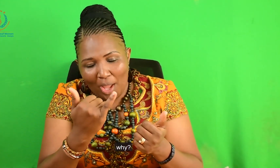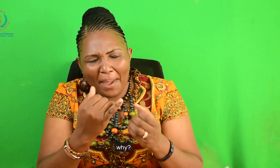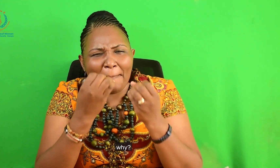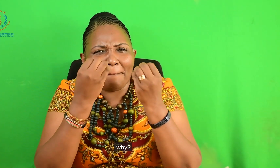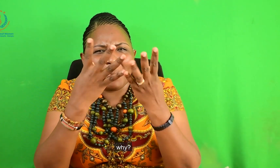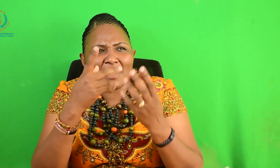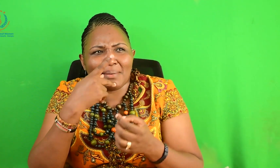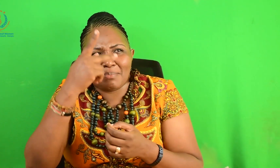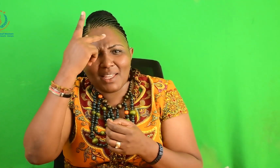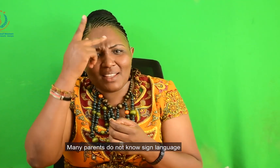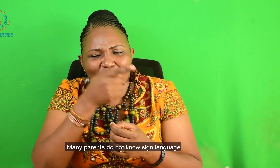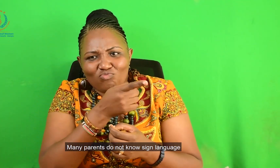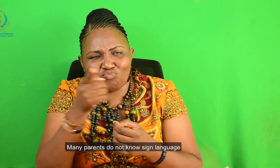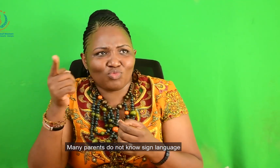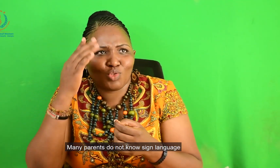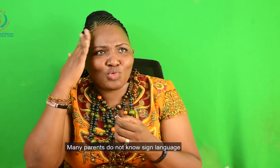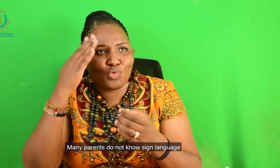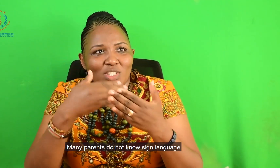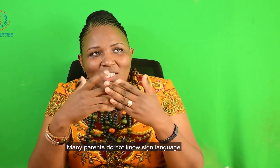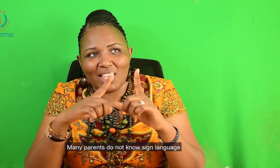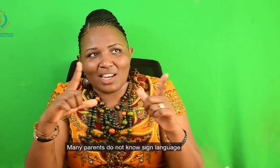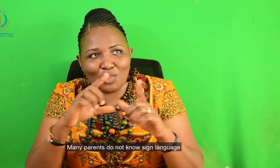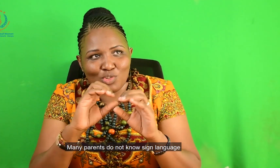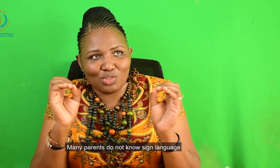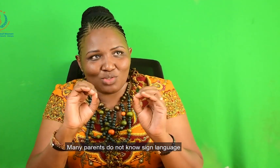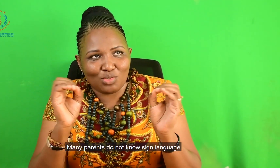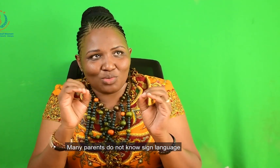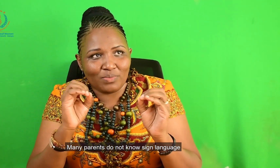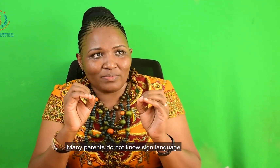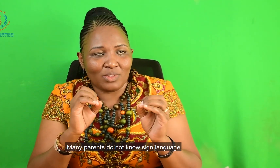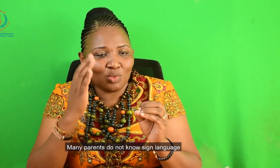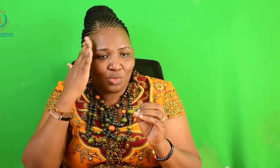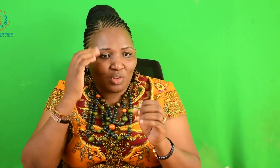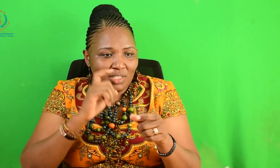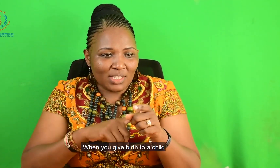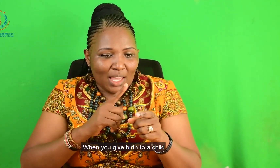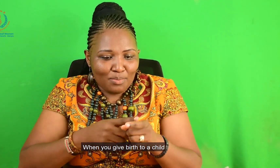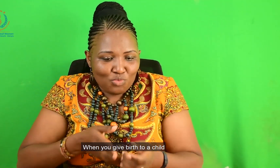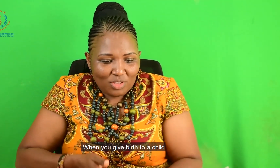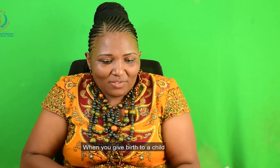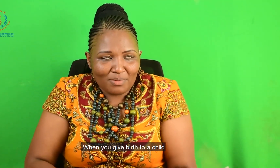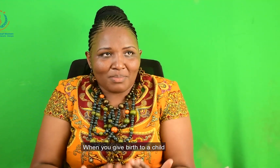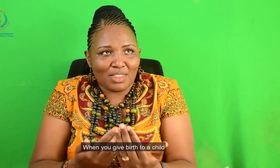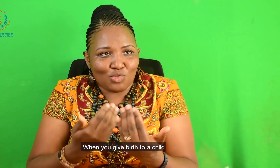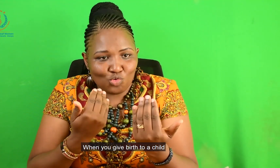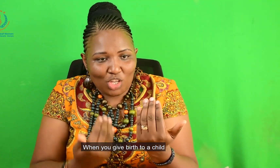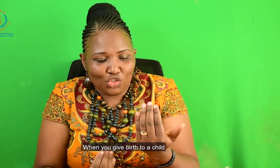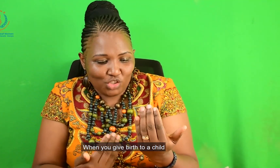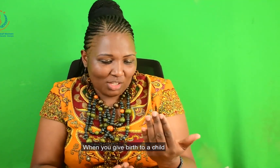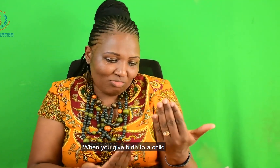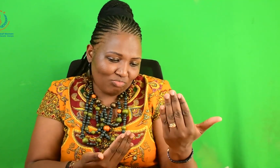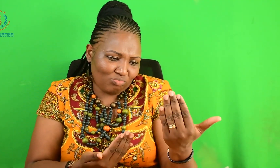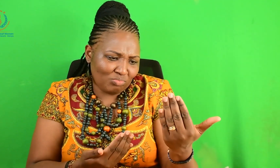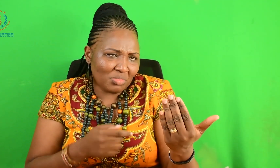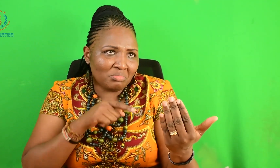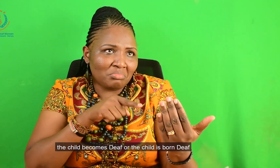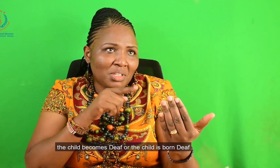Why? Many parents do not know sign language. When you give birth to a child and the